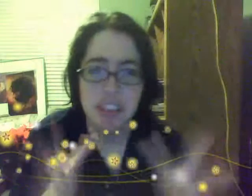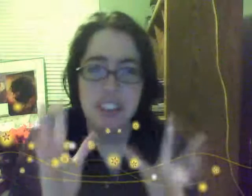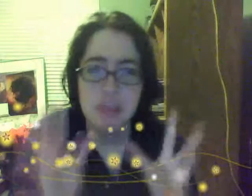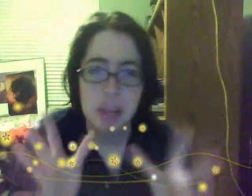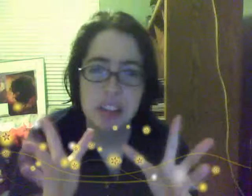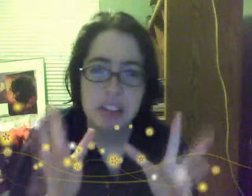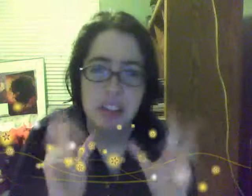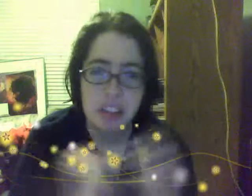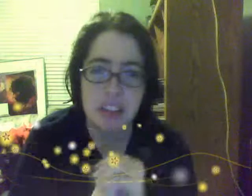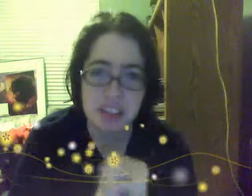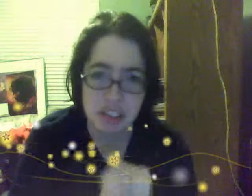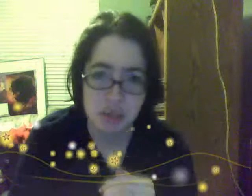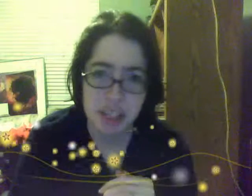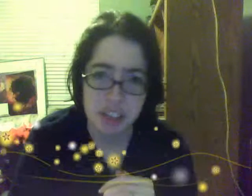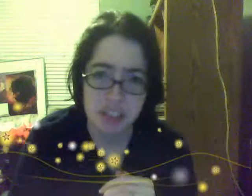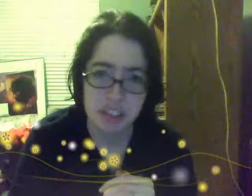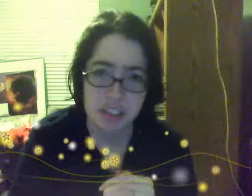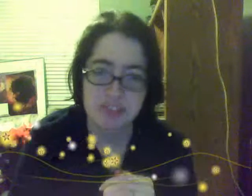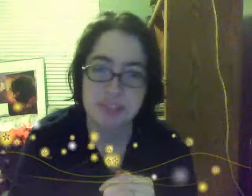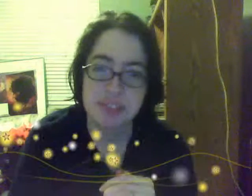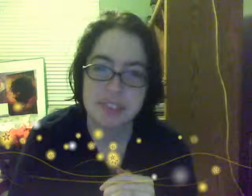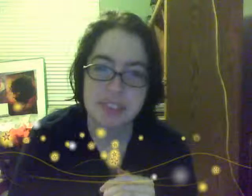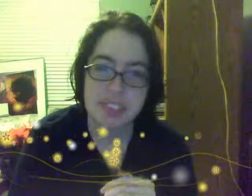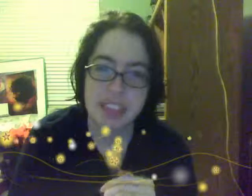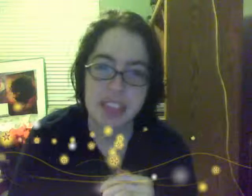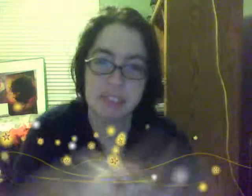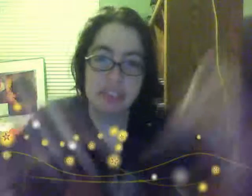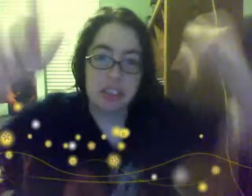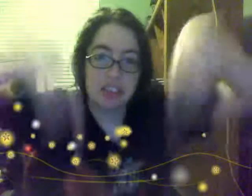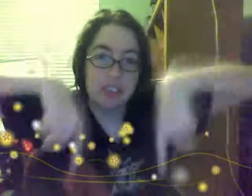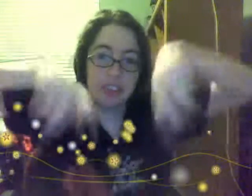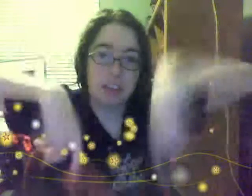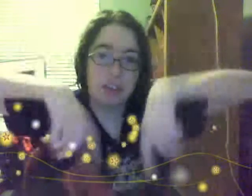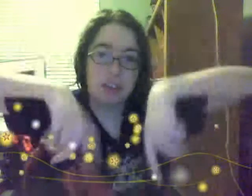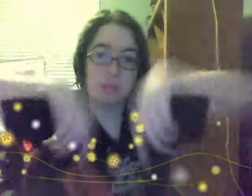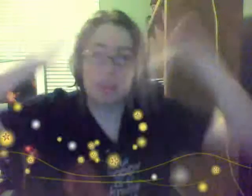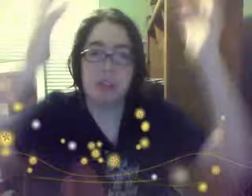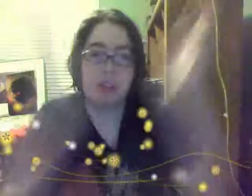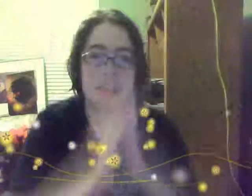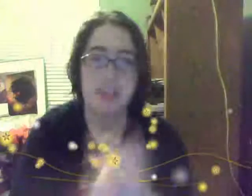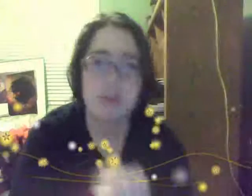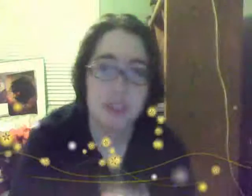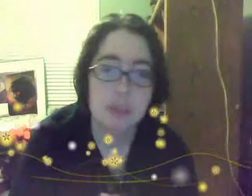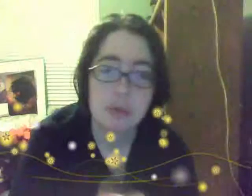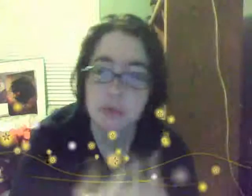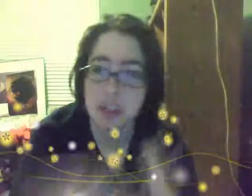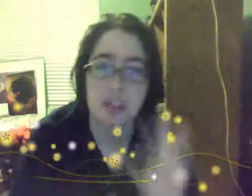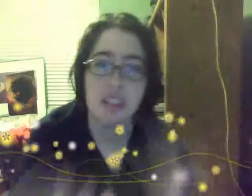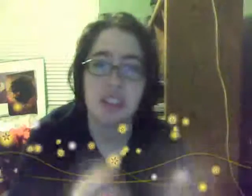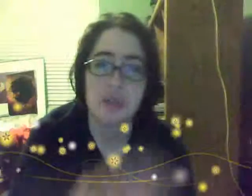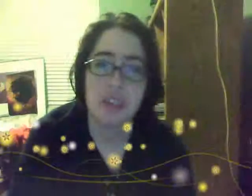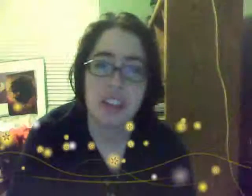Really depends on the situation. And, leave your comments below and tell me what you